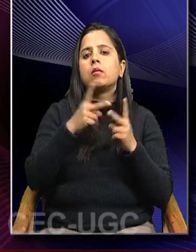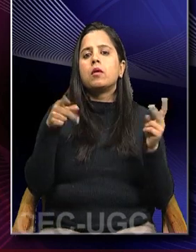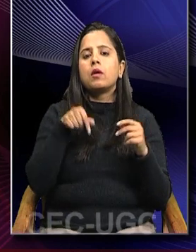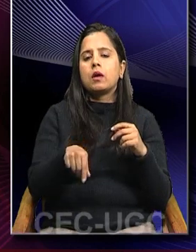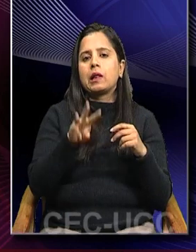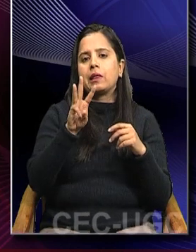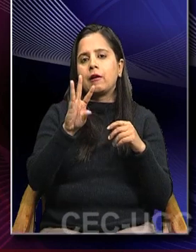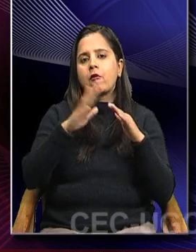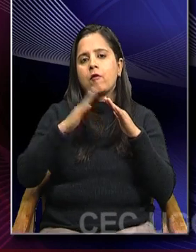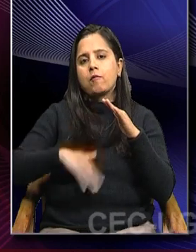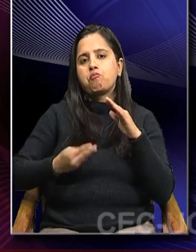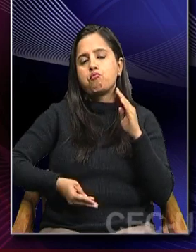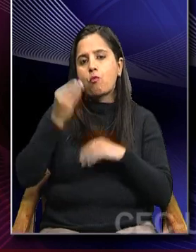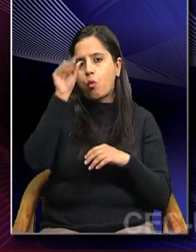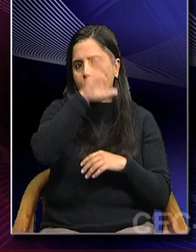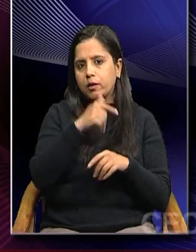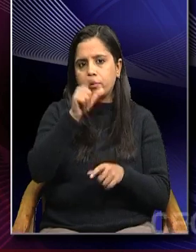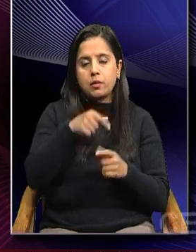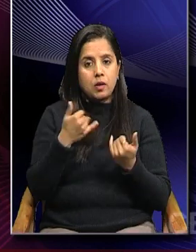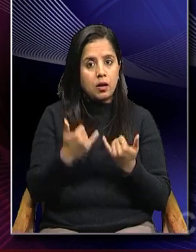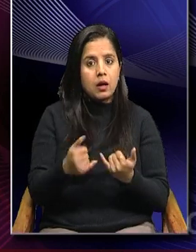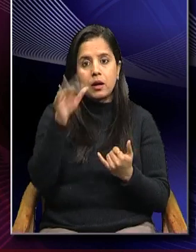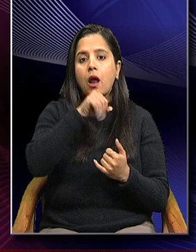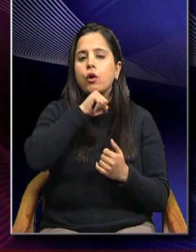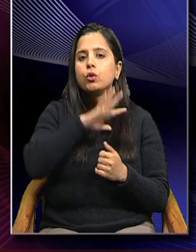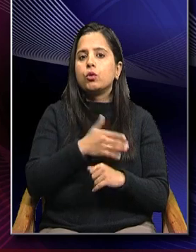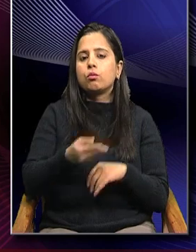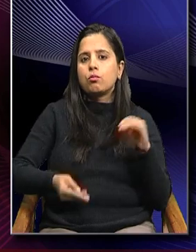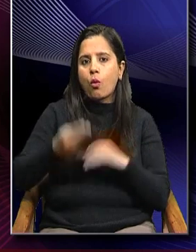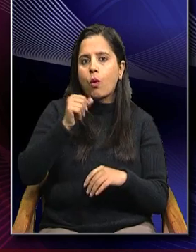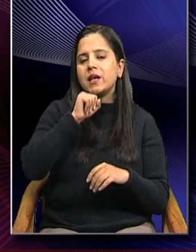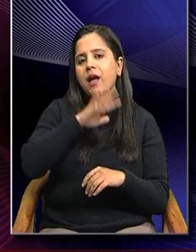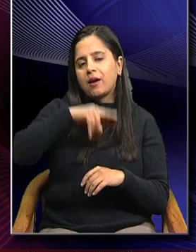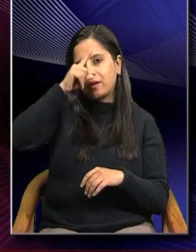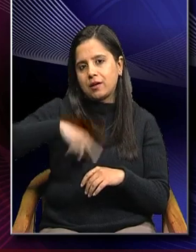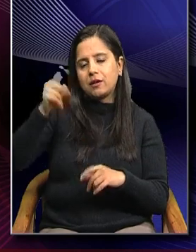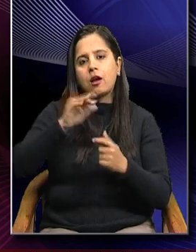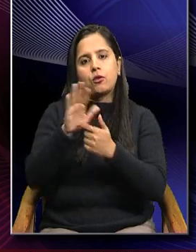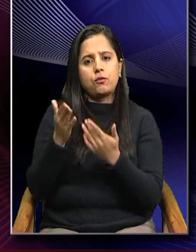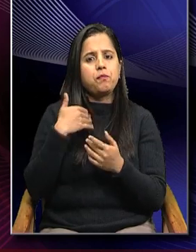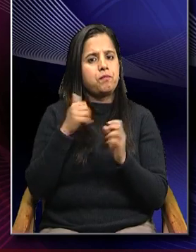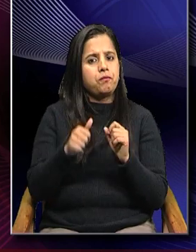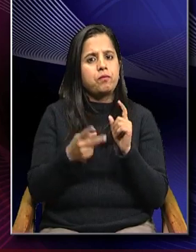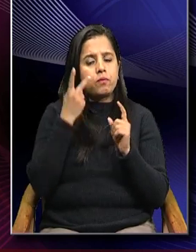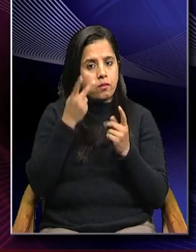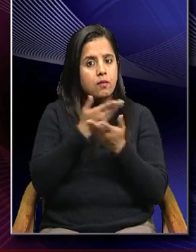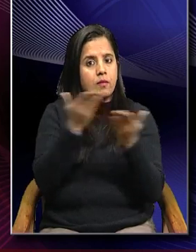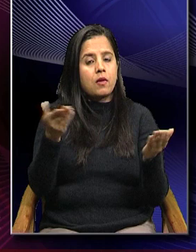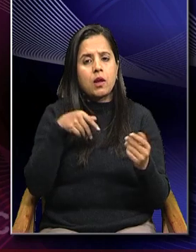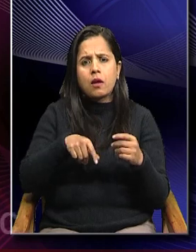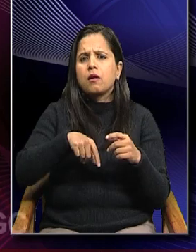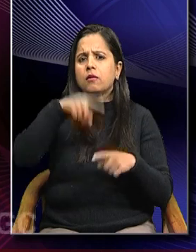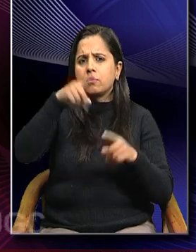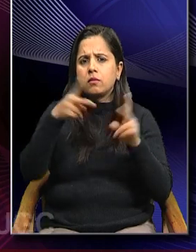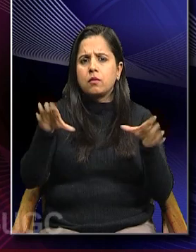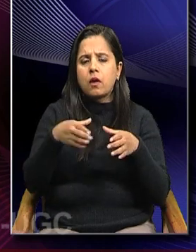under 35, which makes India a youthful country, a young India, and we can find that the demographic dividend